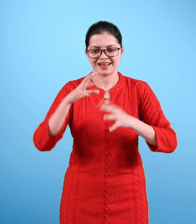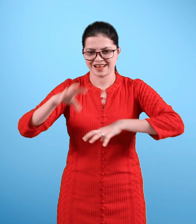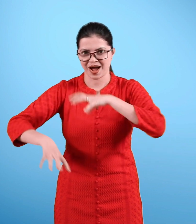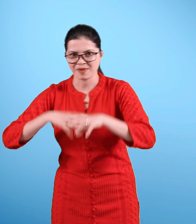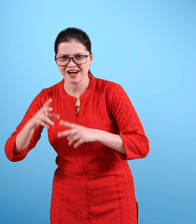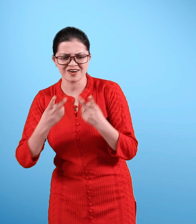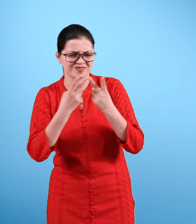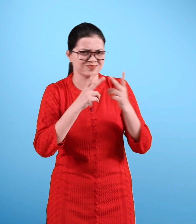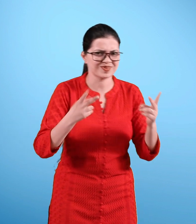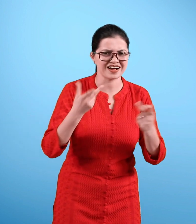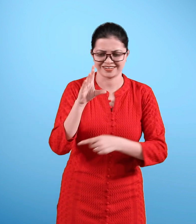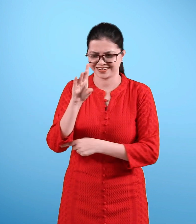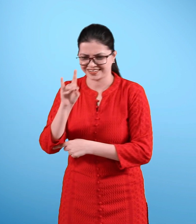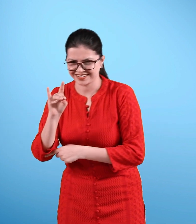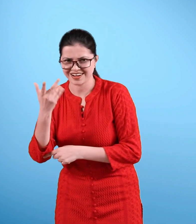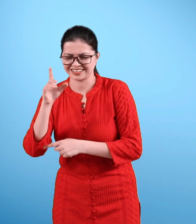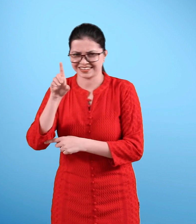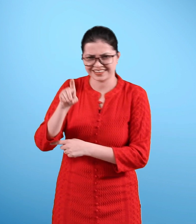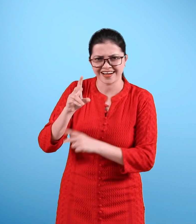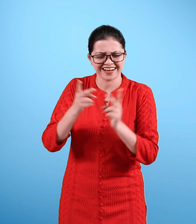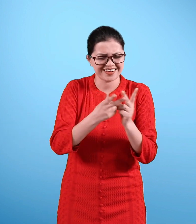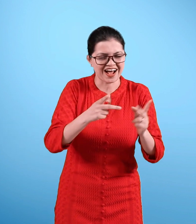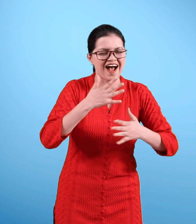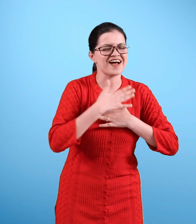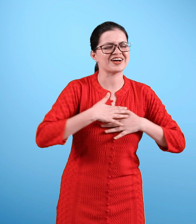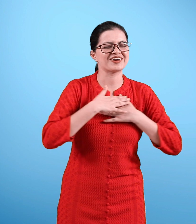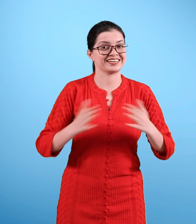are shadows of different animals. Have fun.